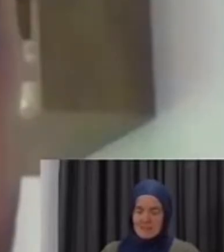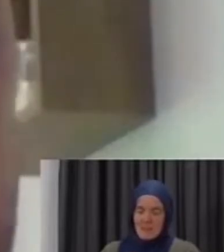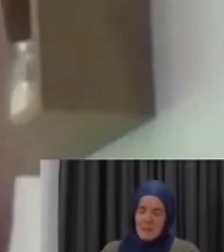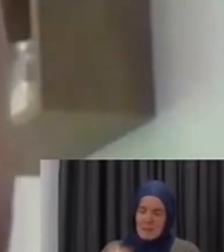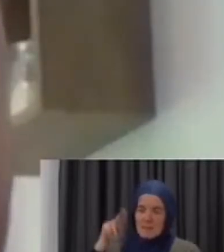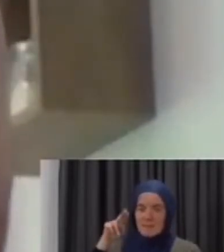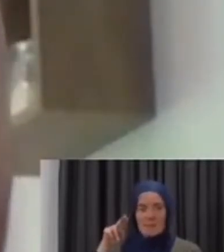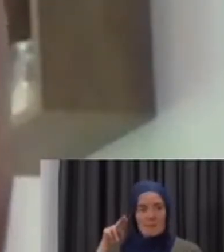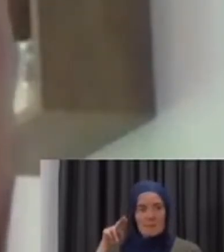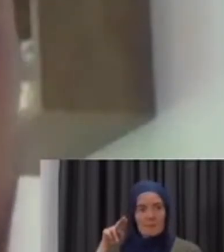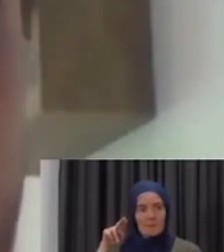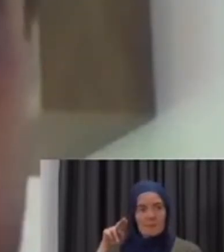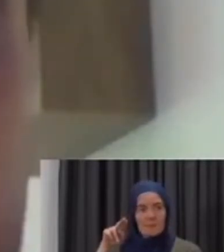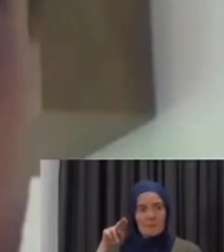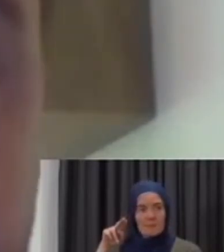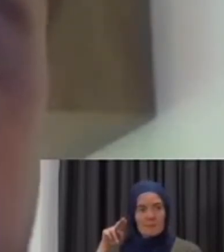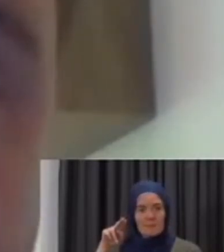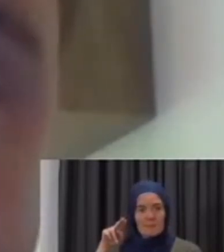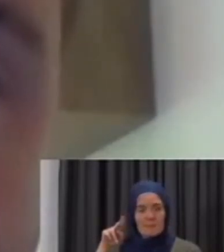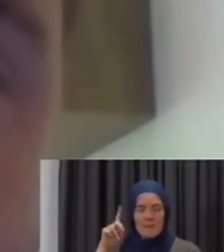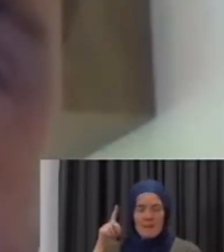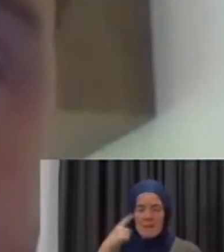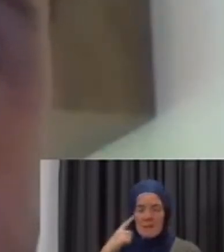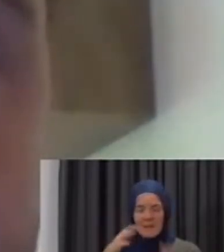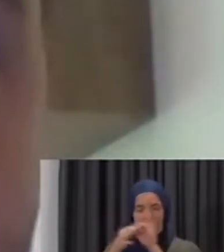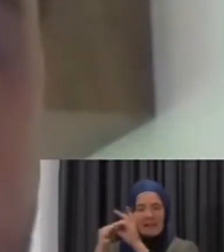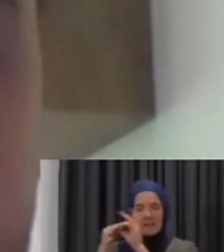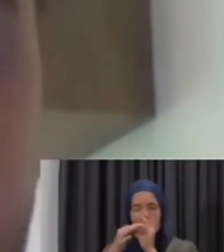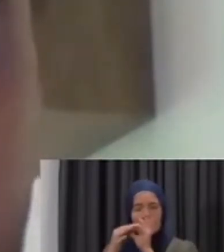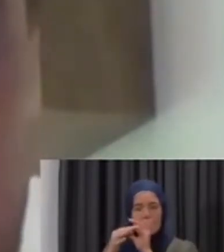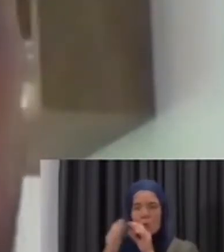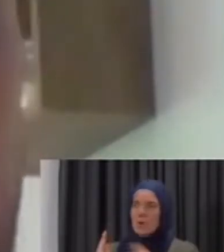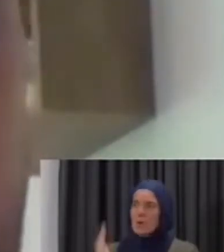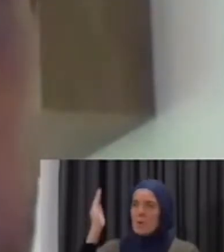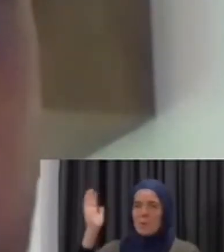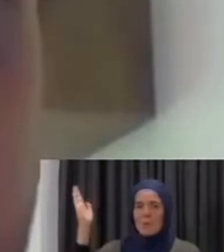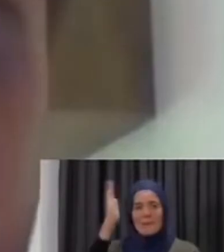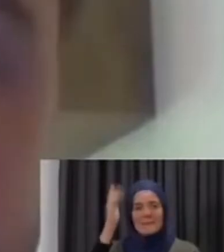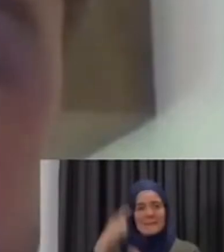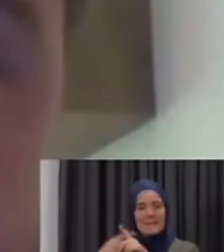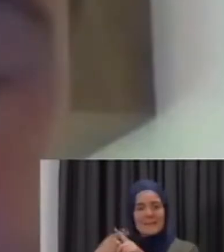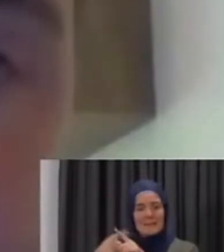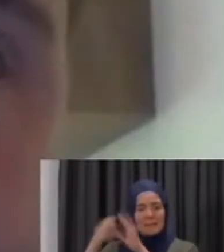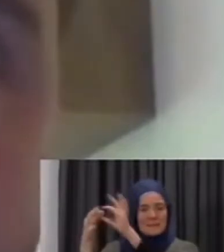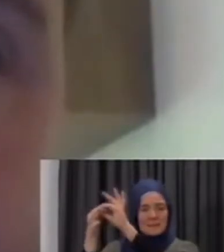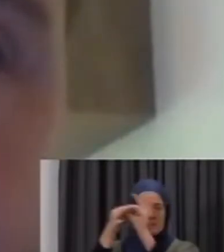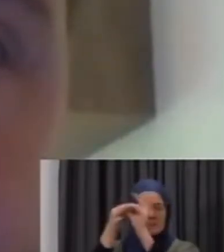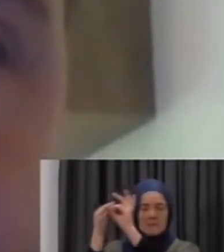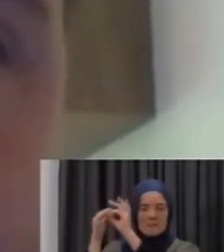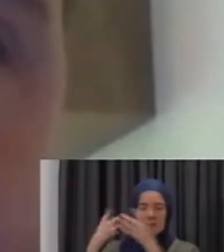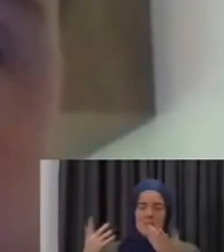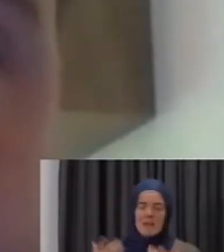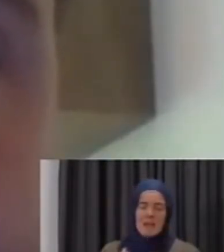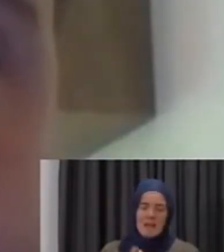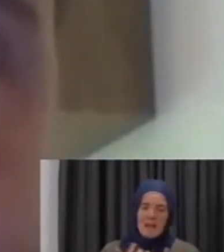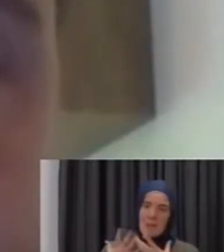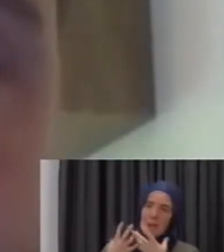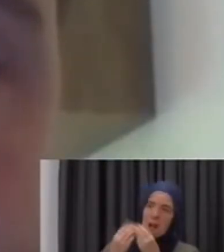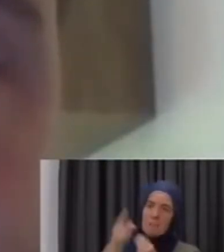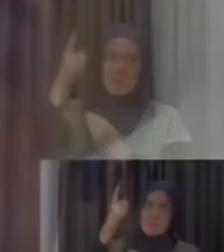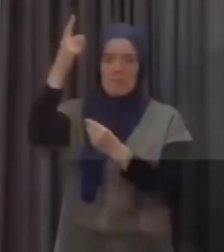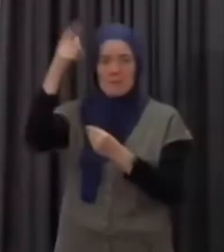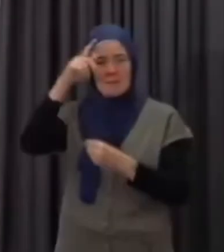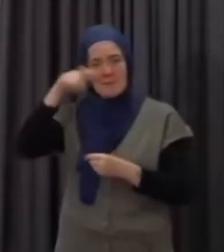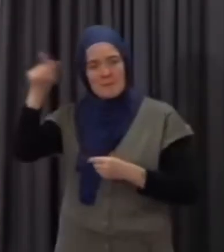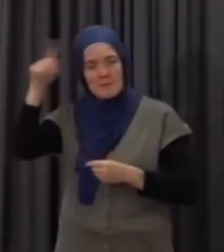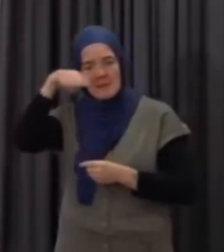and those being seen in the northwest of England at the moment? And what is being done to help patients in this region of Wales?